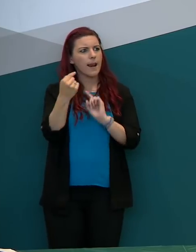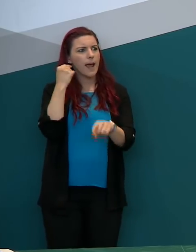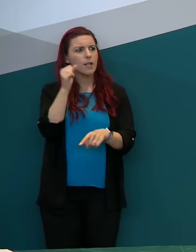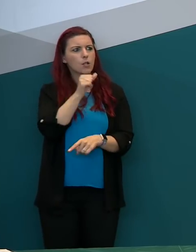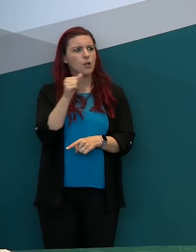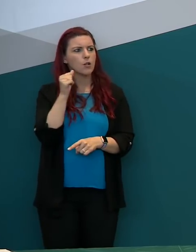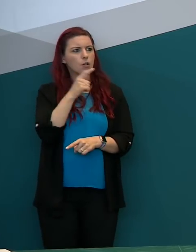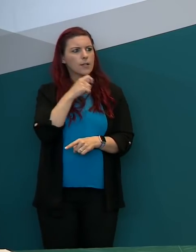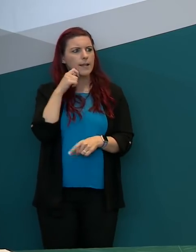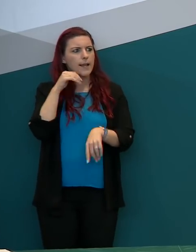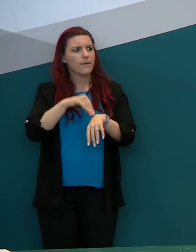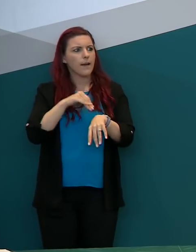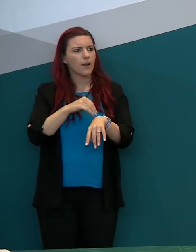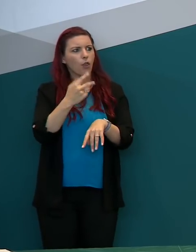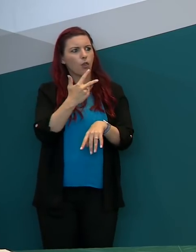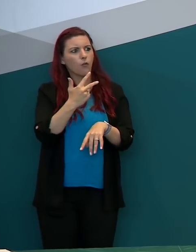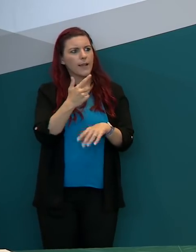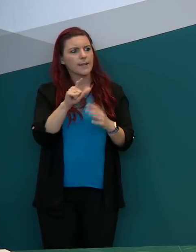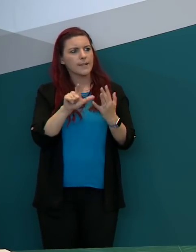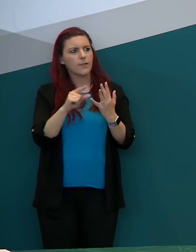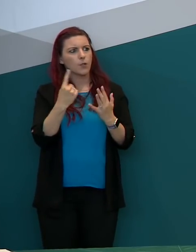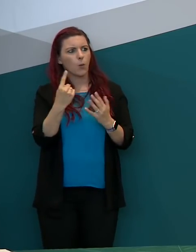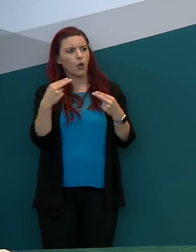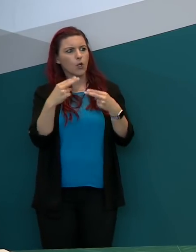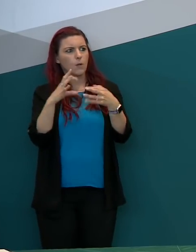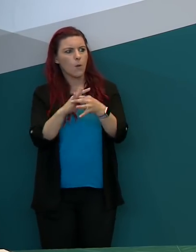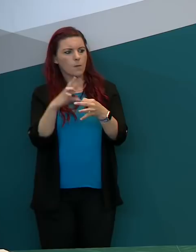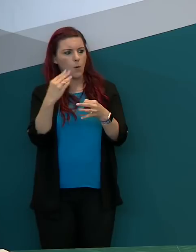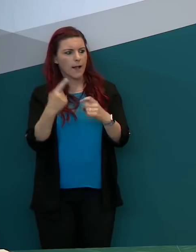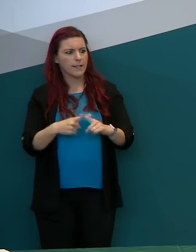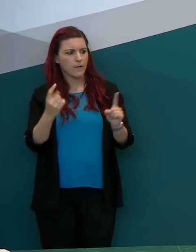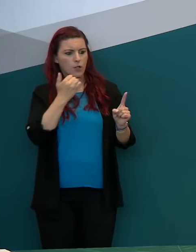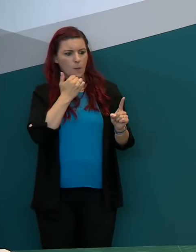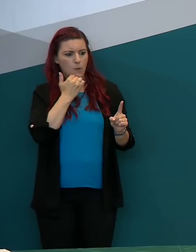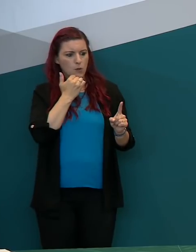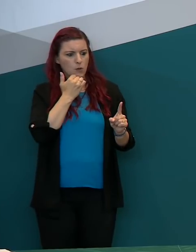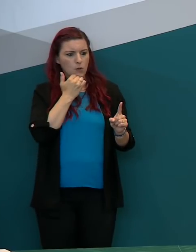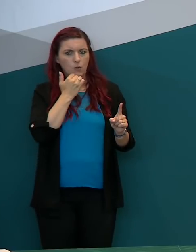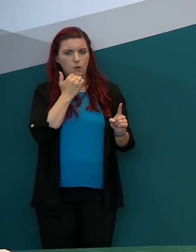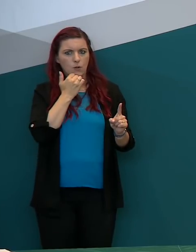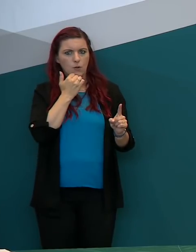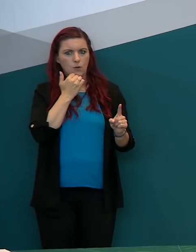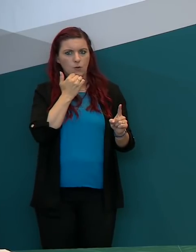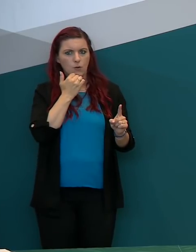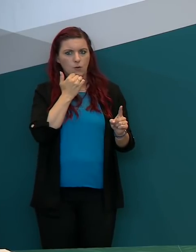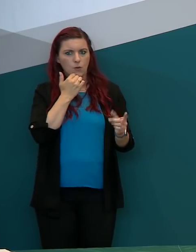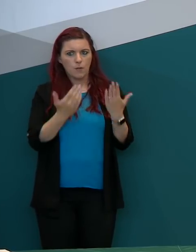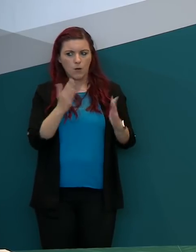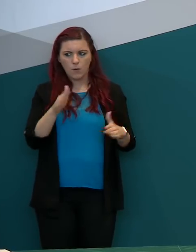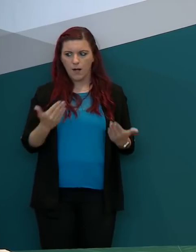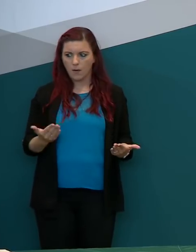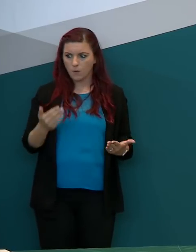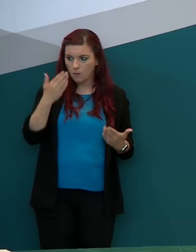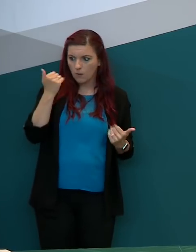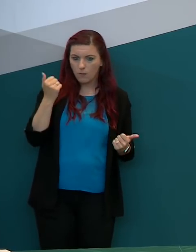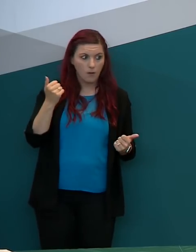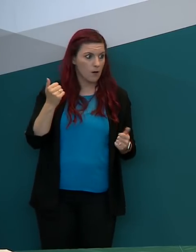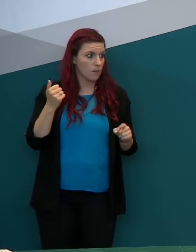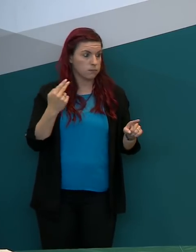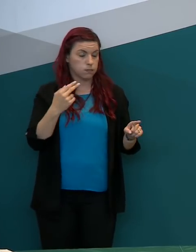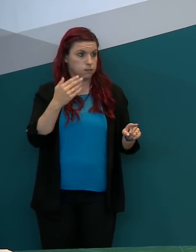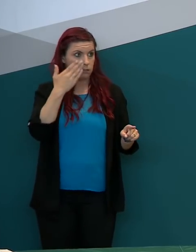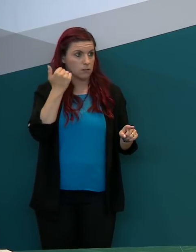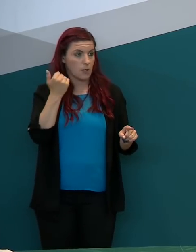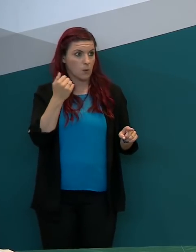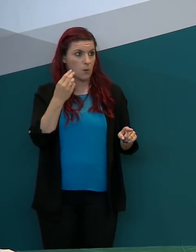it affected 371 nursing homes. So why is there a difference between that? Would we know? I'm not sure of Anne